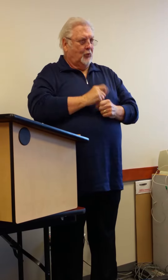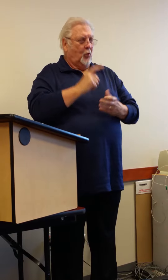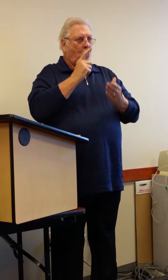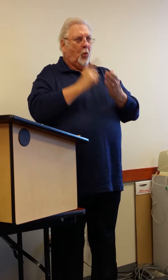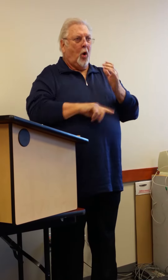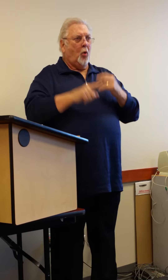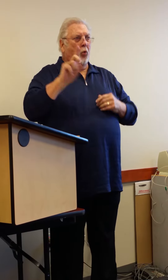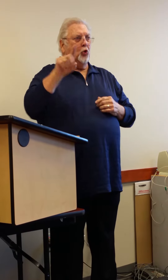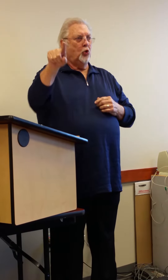years?